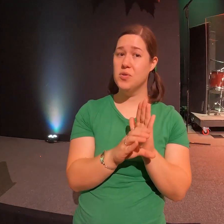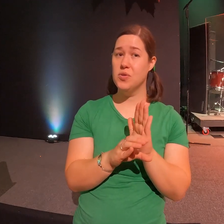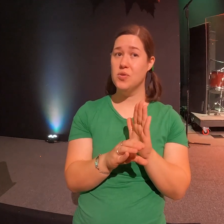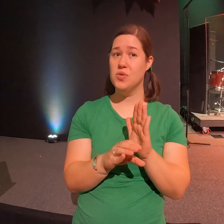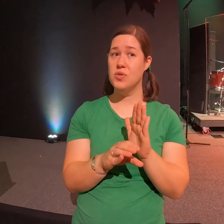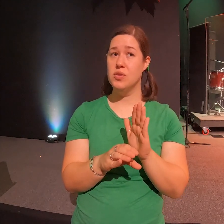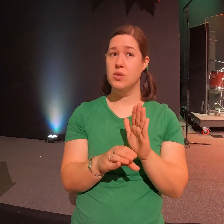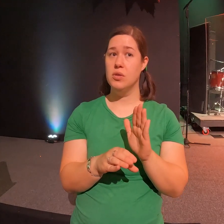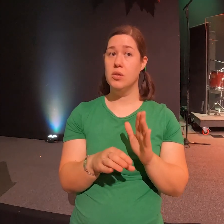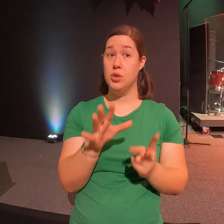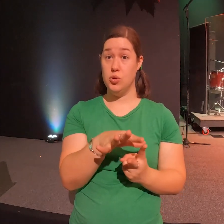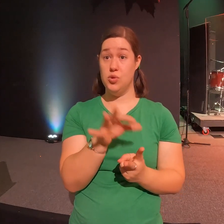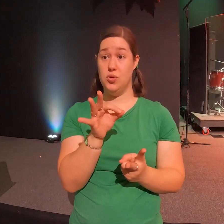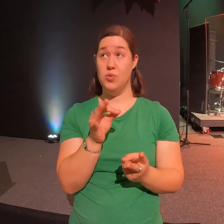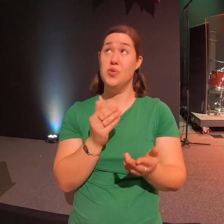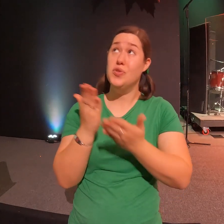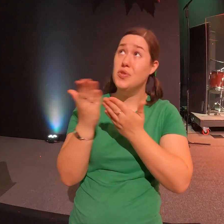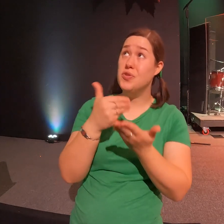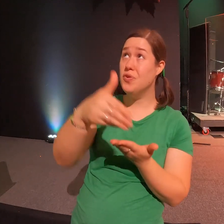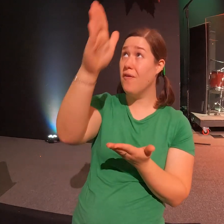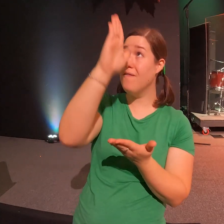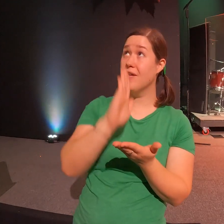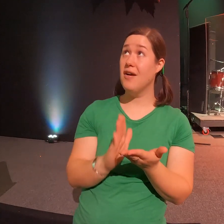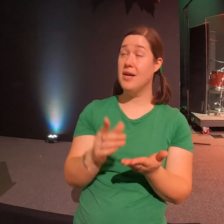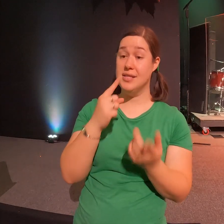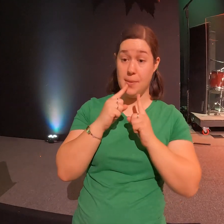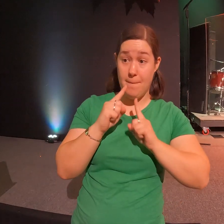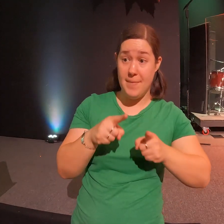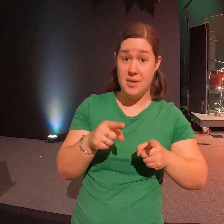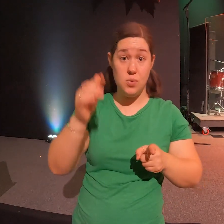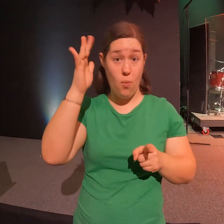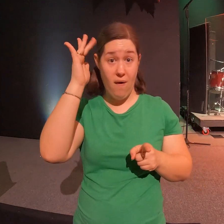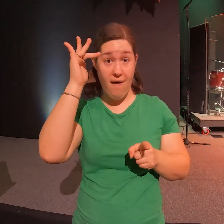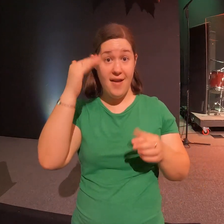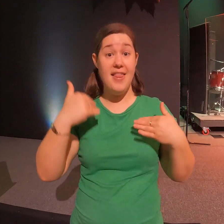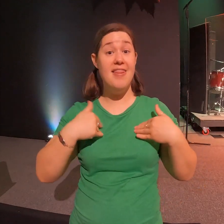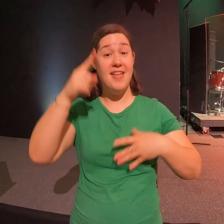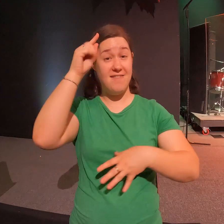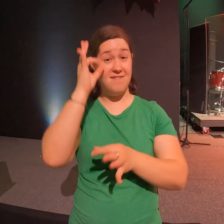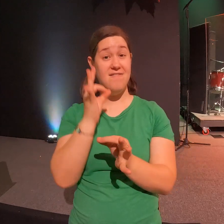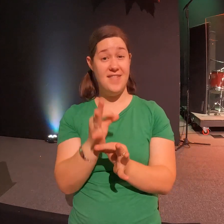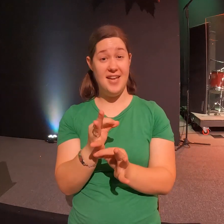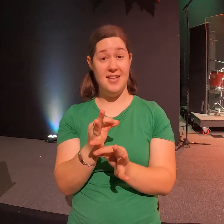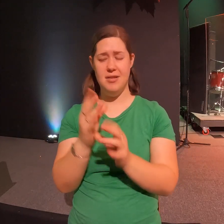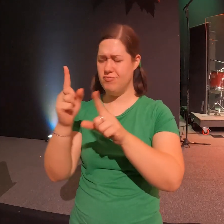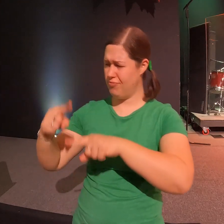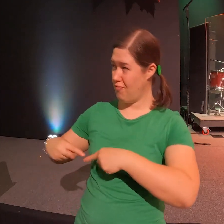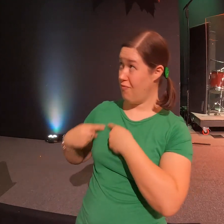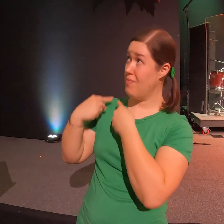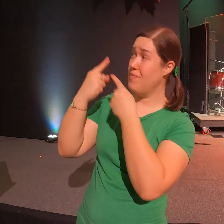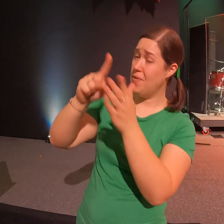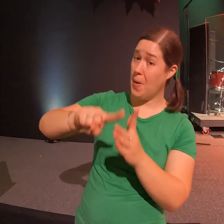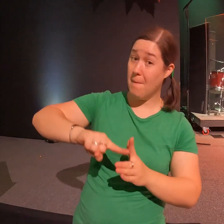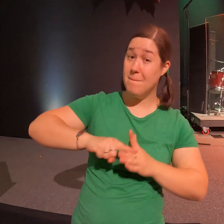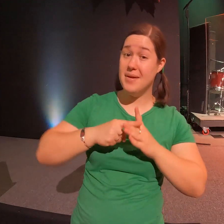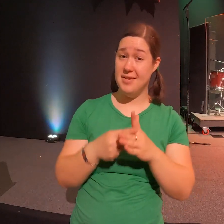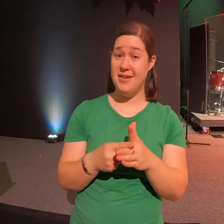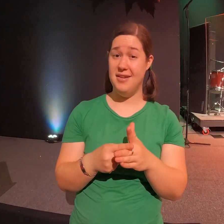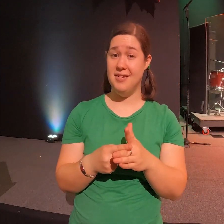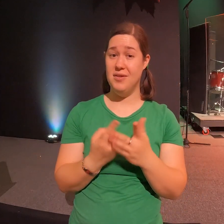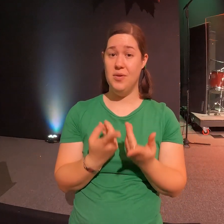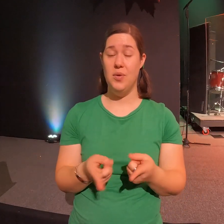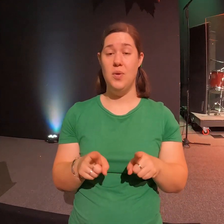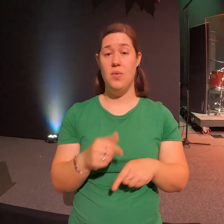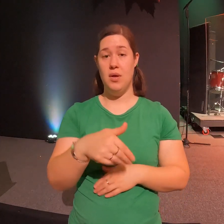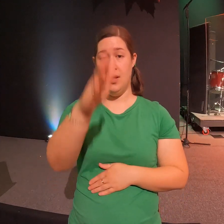serve because they had faith. From the very beginning, that point in which God promised